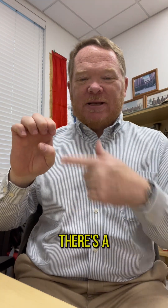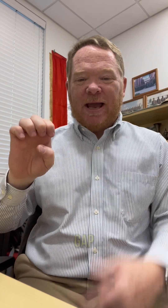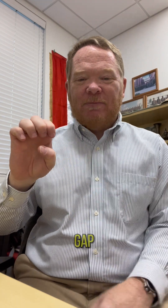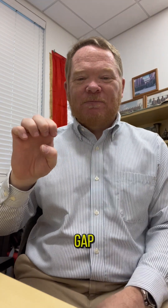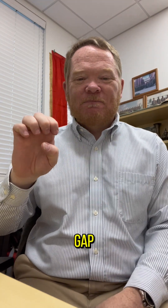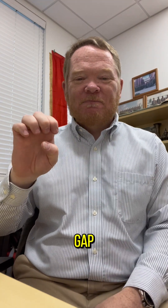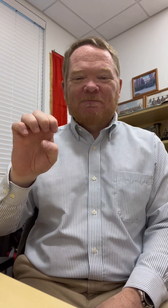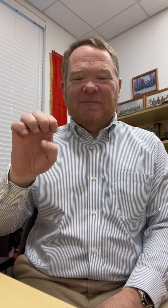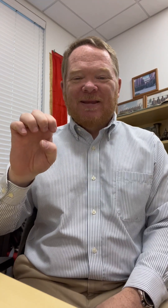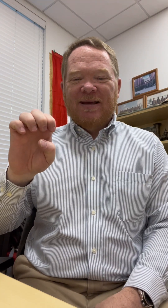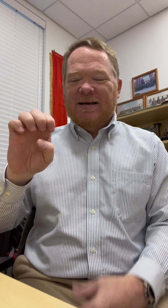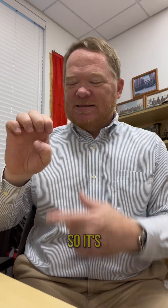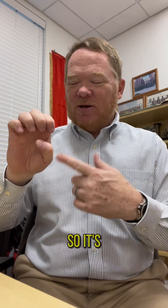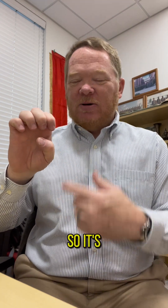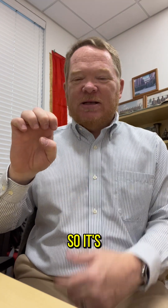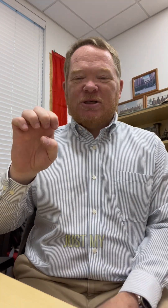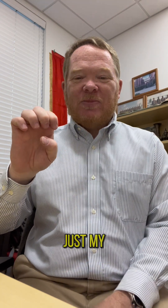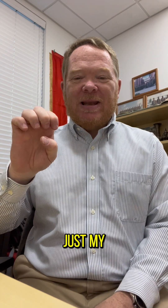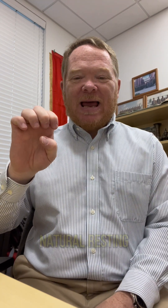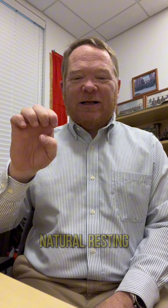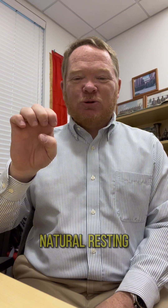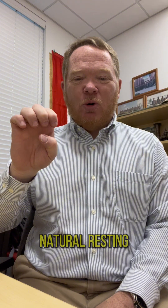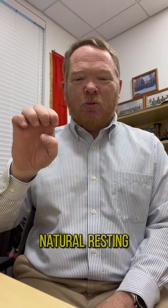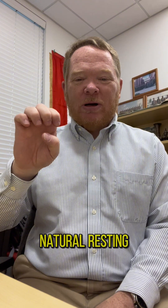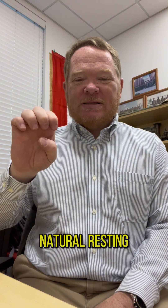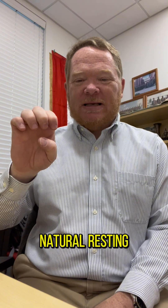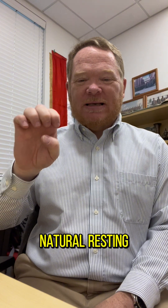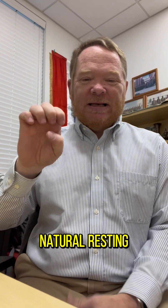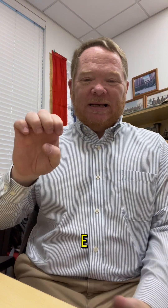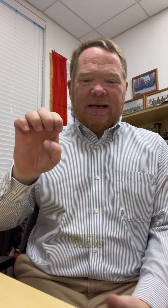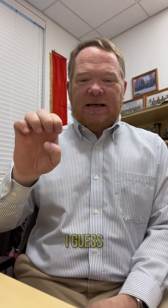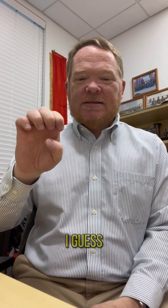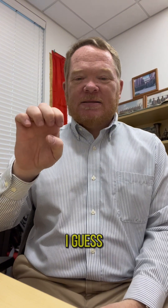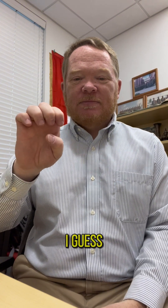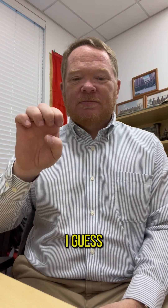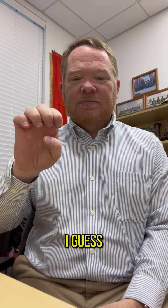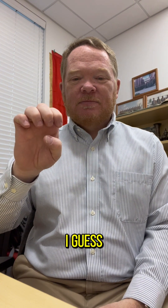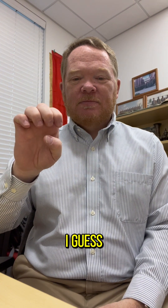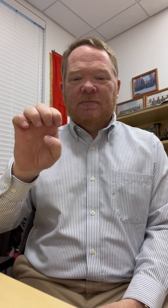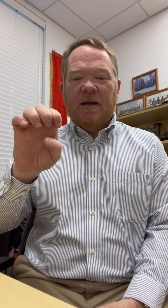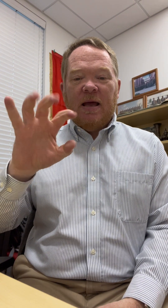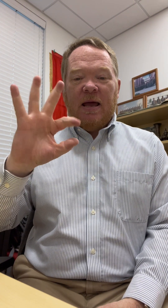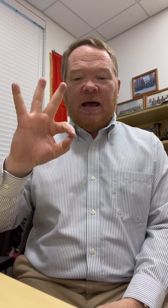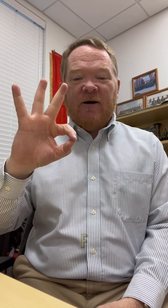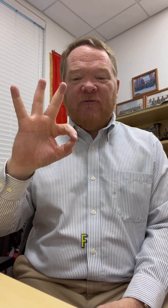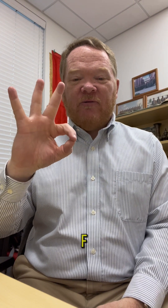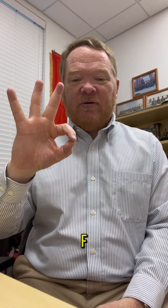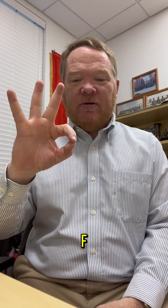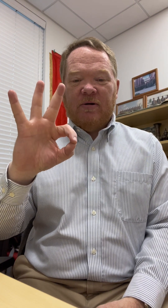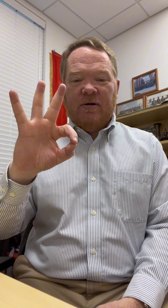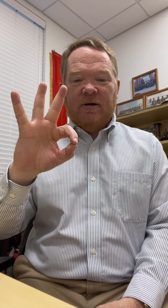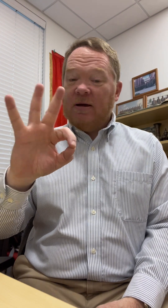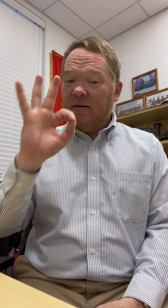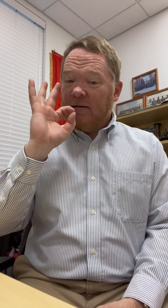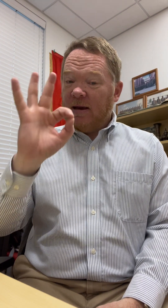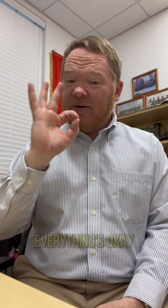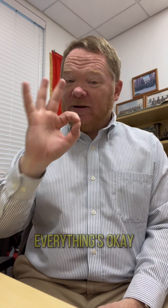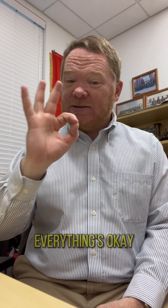gap. So it's just my natural resting E, I guess. F, everything's